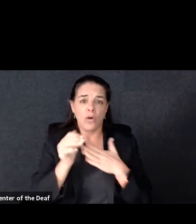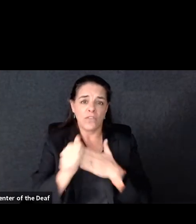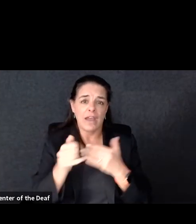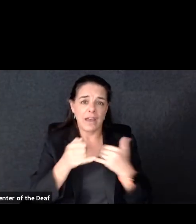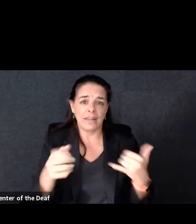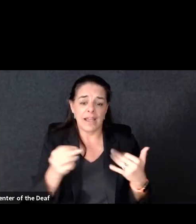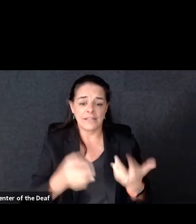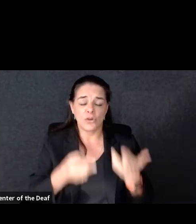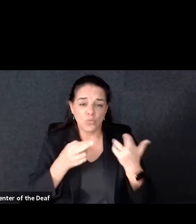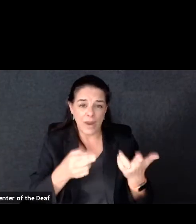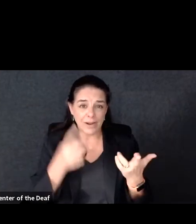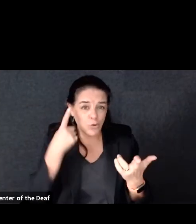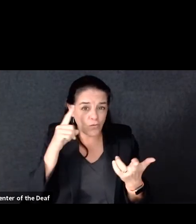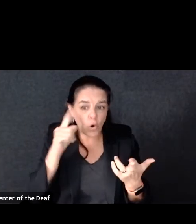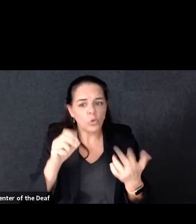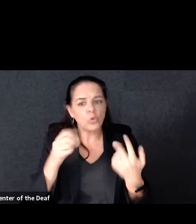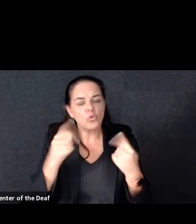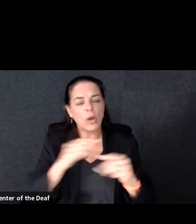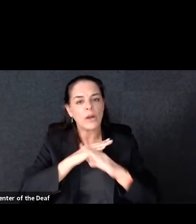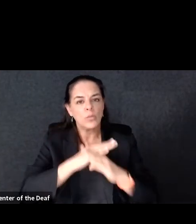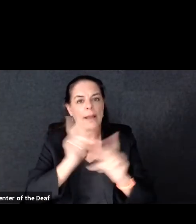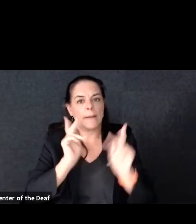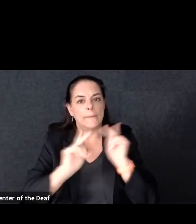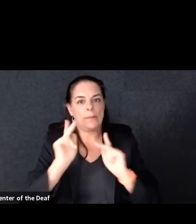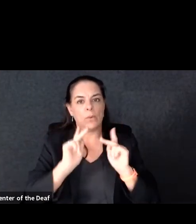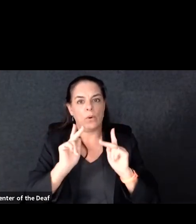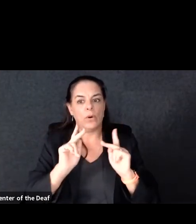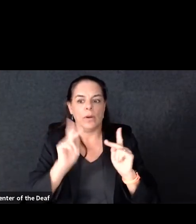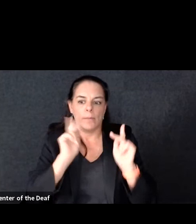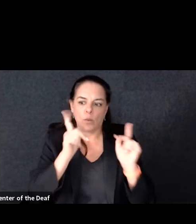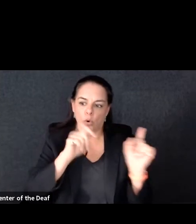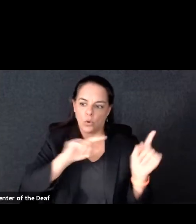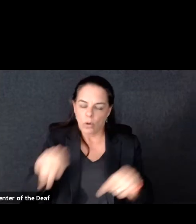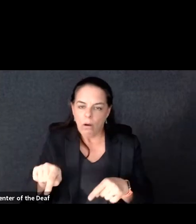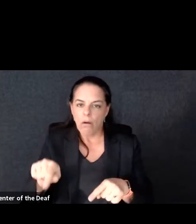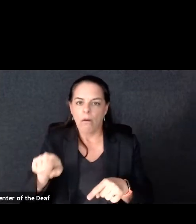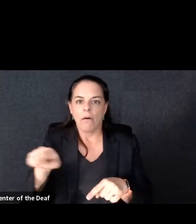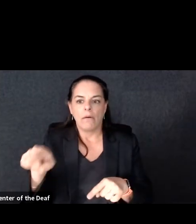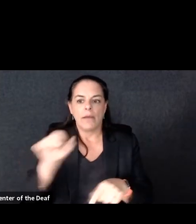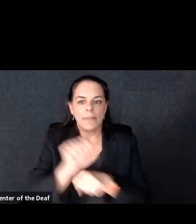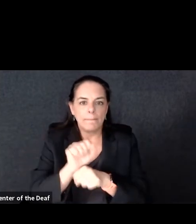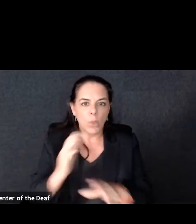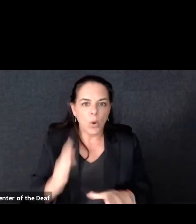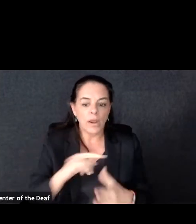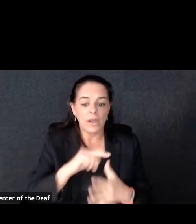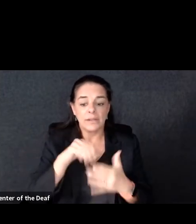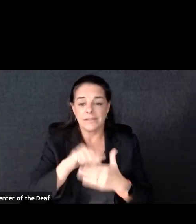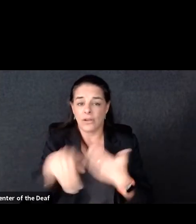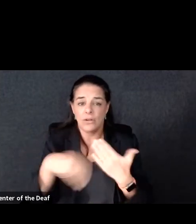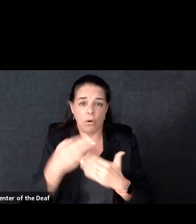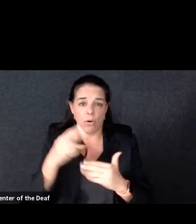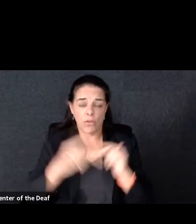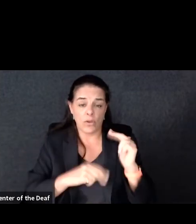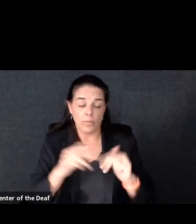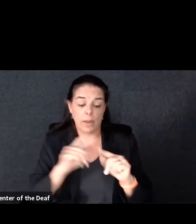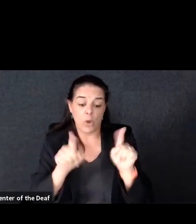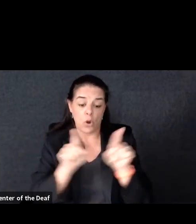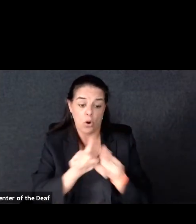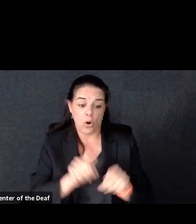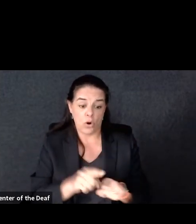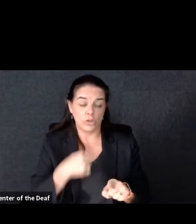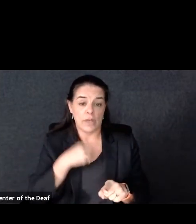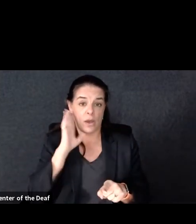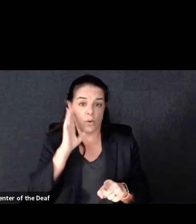recommendations are to try to protect the public, the patrons, the employees in all of these buildings. But I will also say that